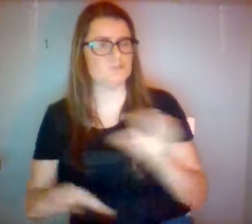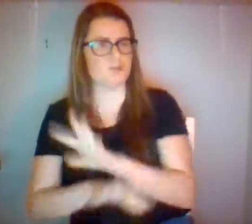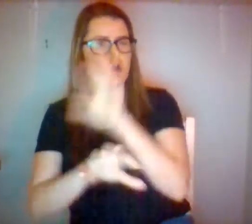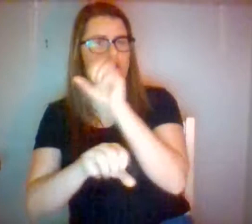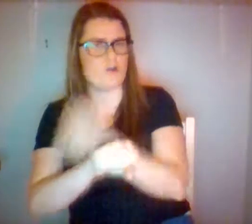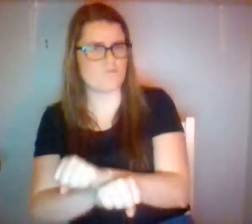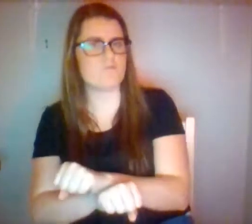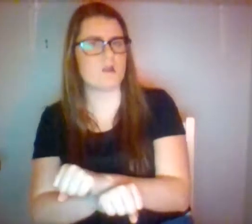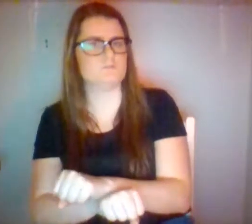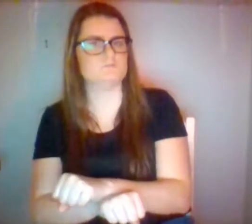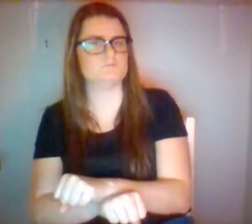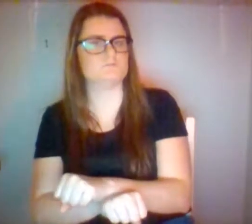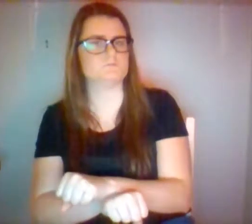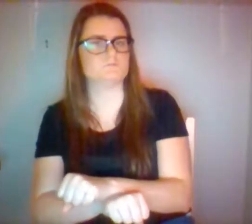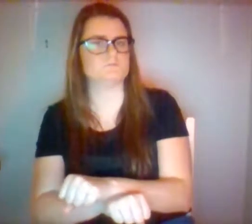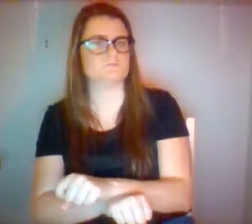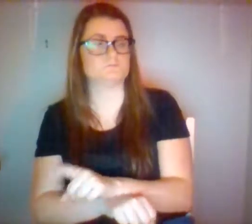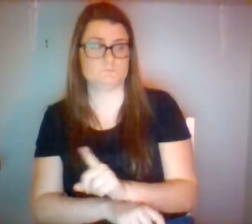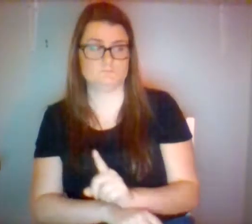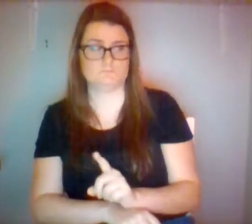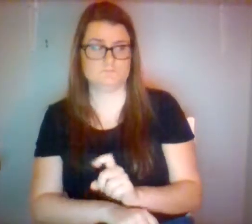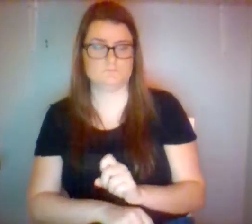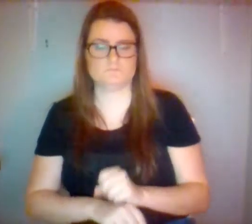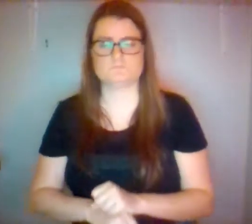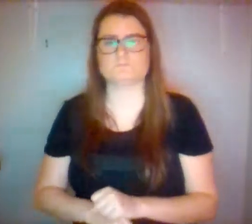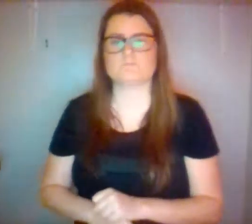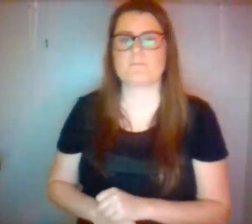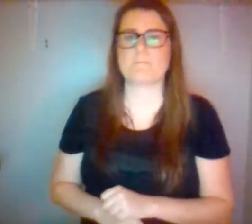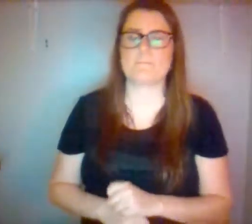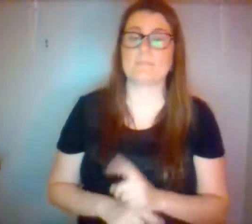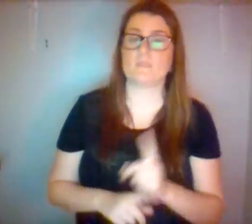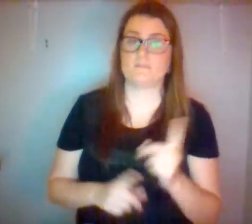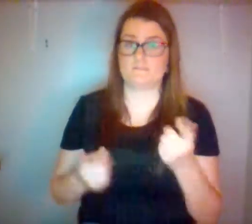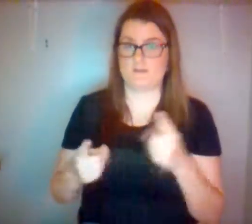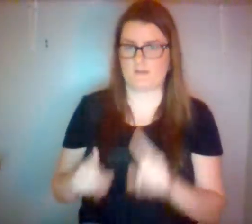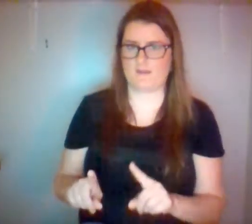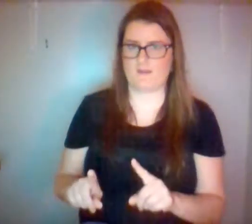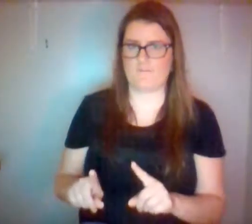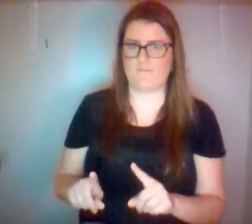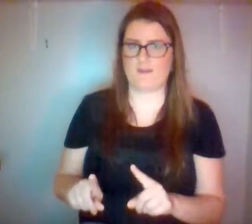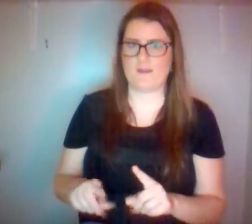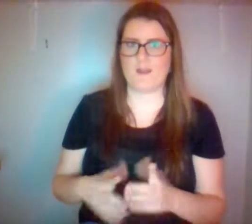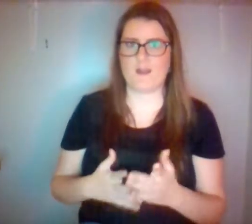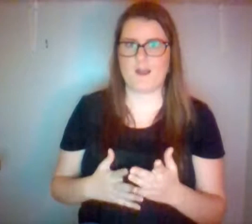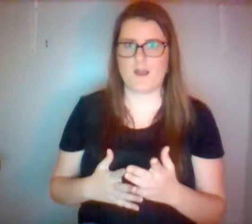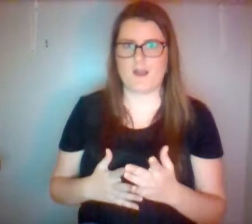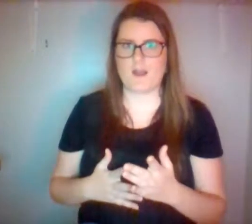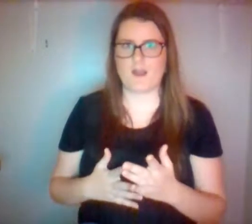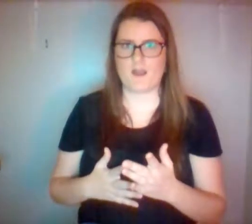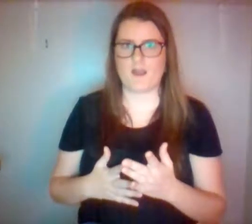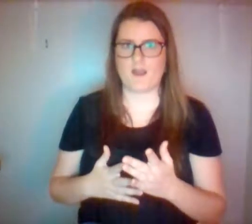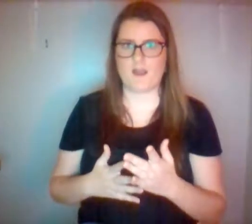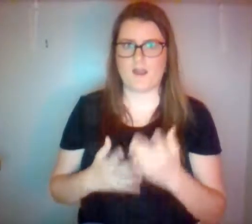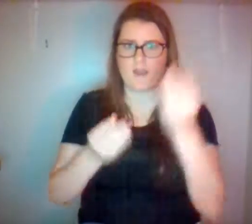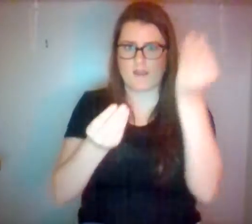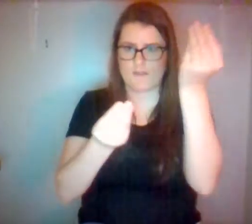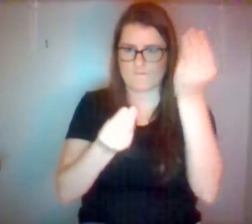that Jesus was nowhere near the temple. He wasn't even in Jerusalem. He was far away, across the river Jordan, living in the